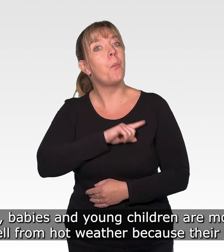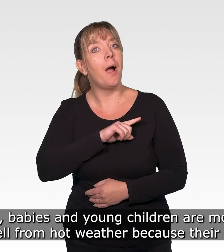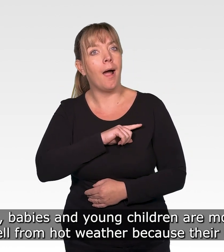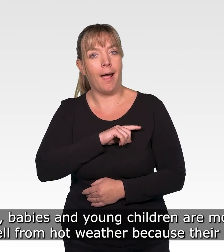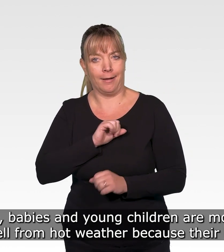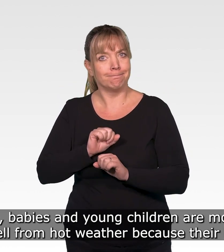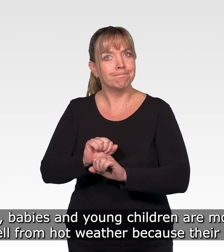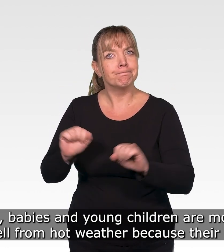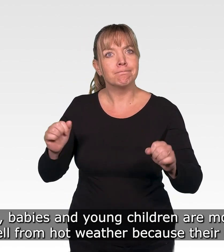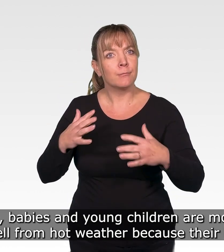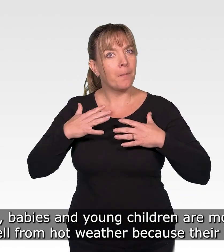temperature.